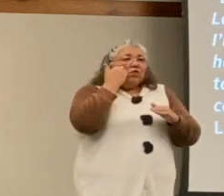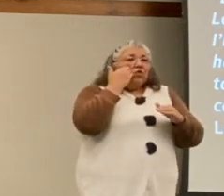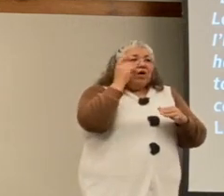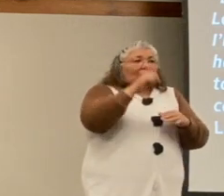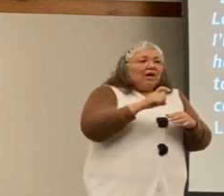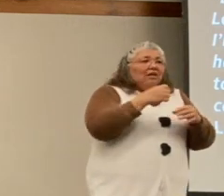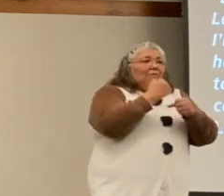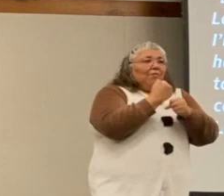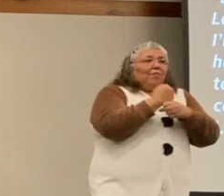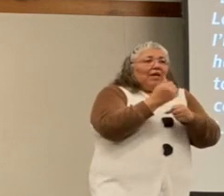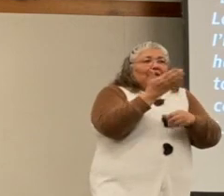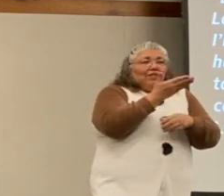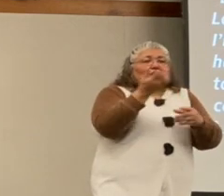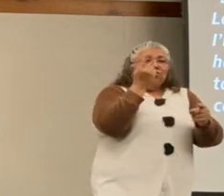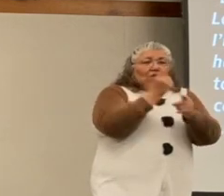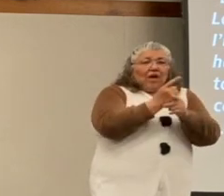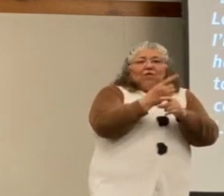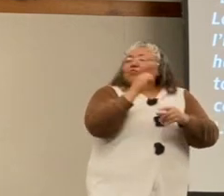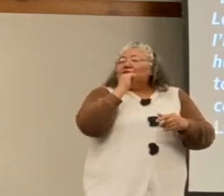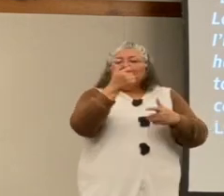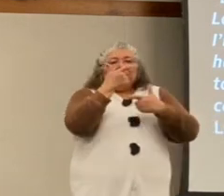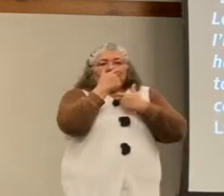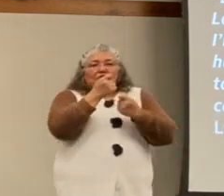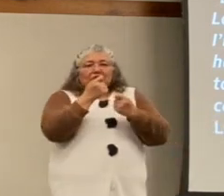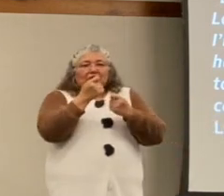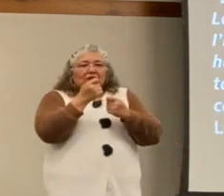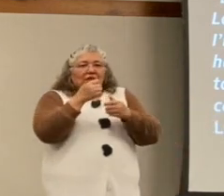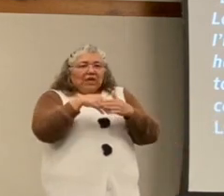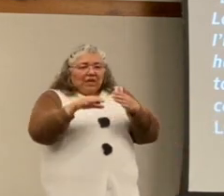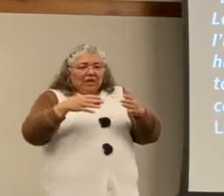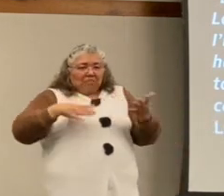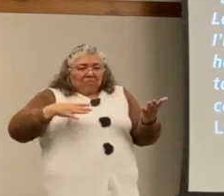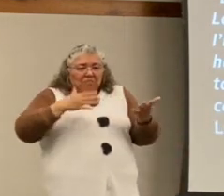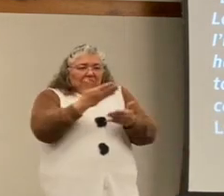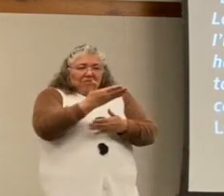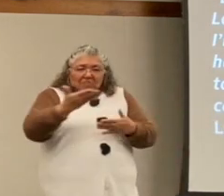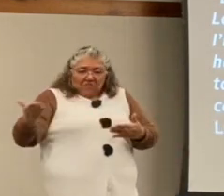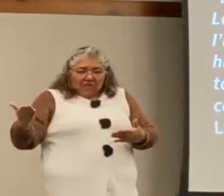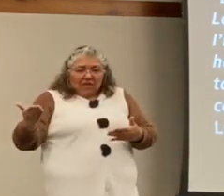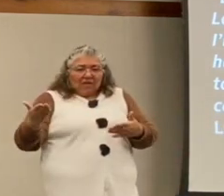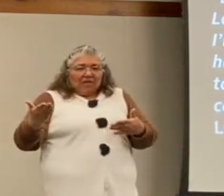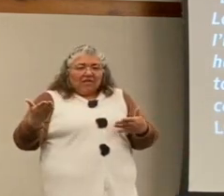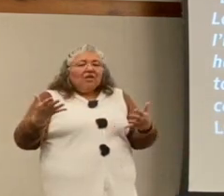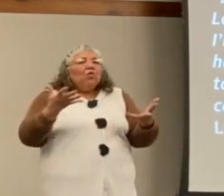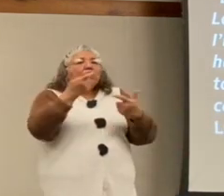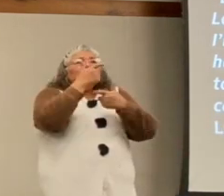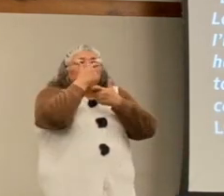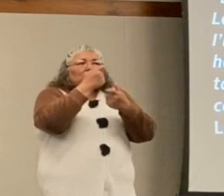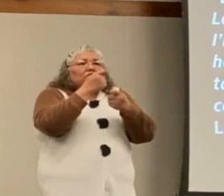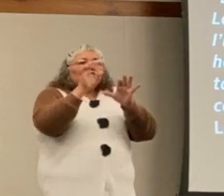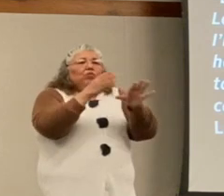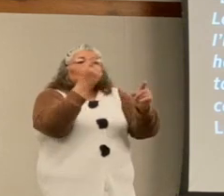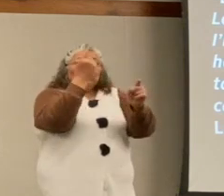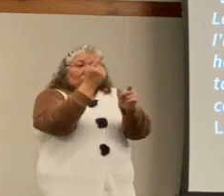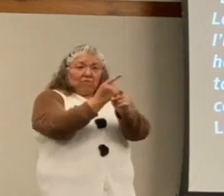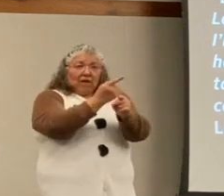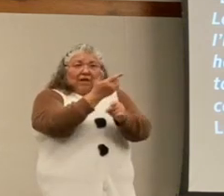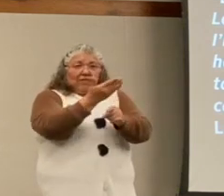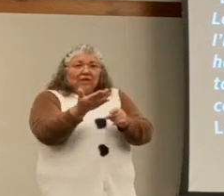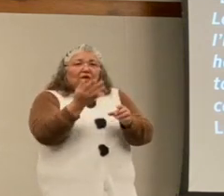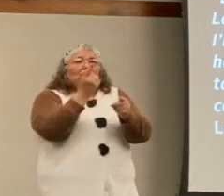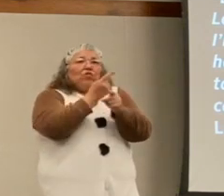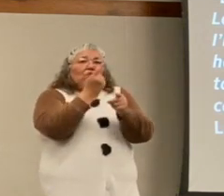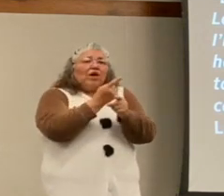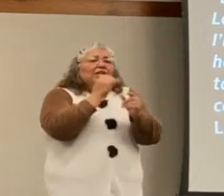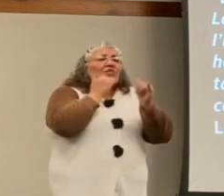to make things right. And he wasn't interested in material things anymore. You see, he was interested in doing the right thing,